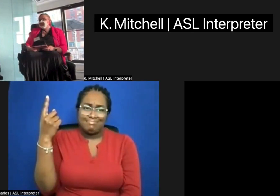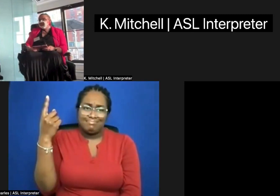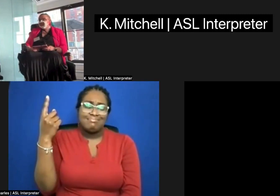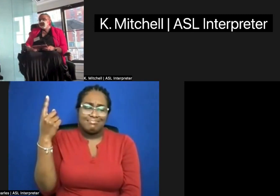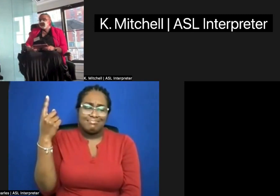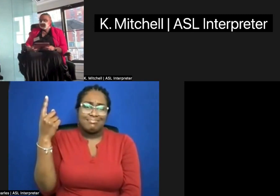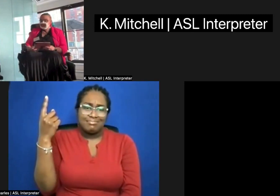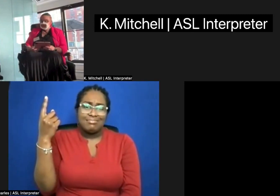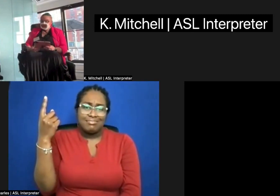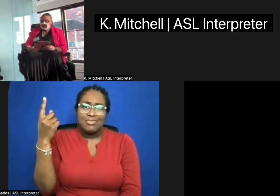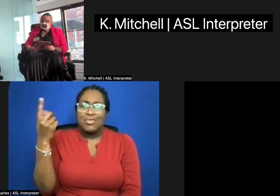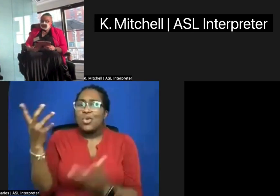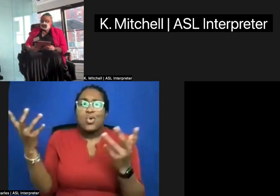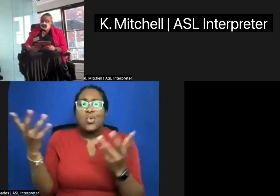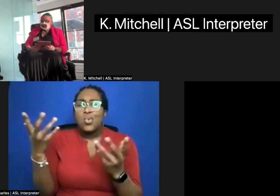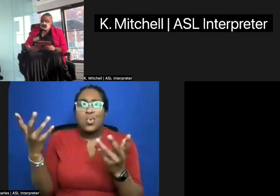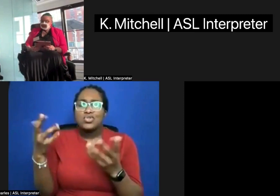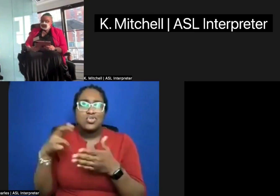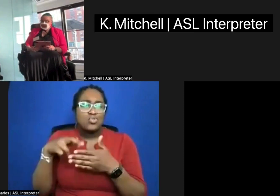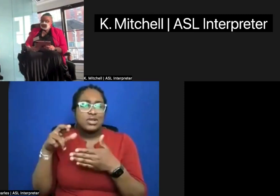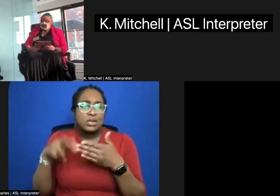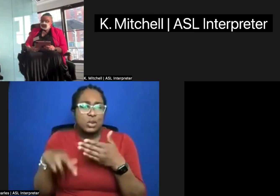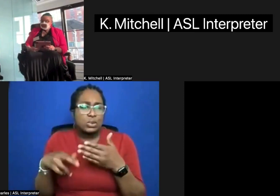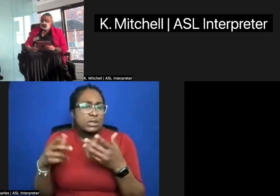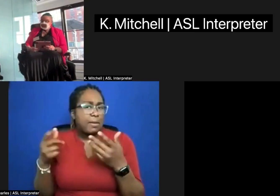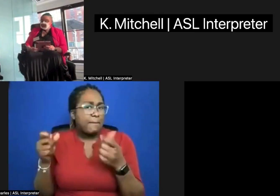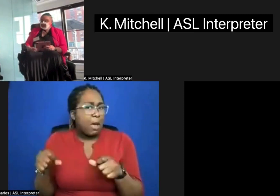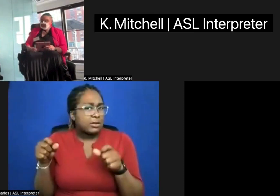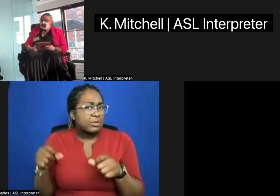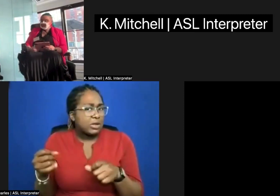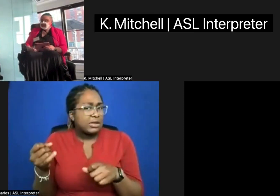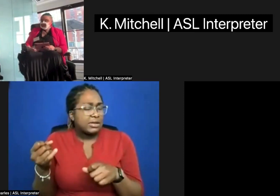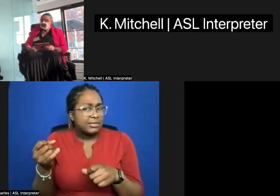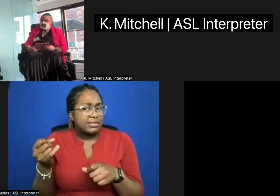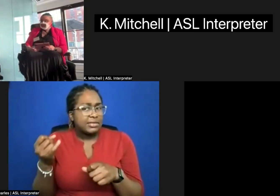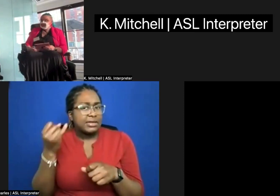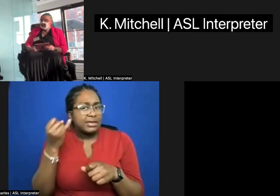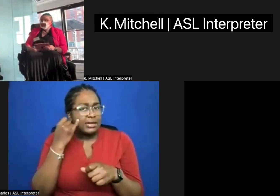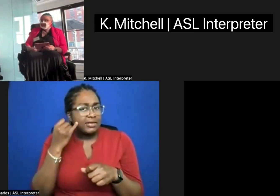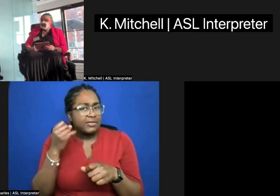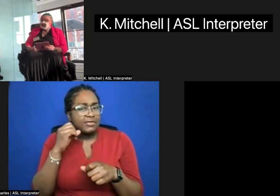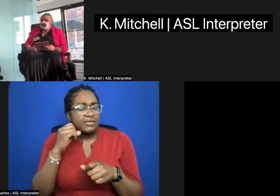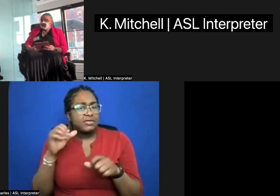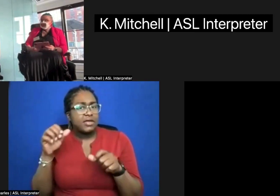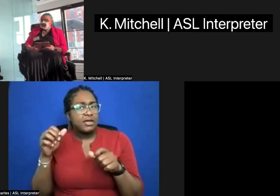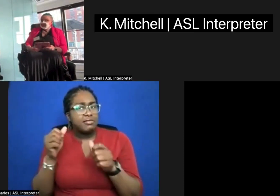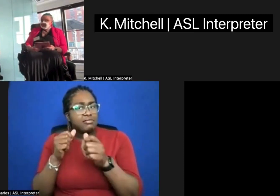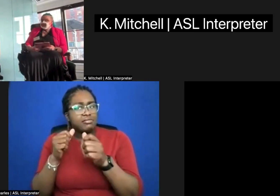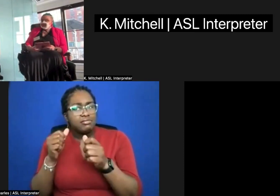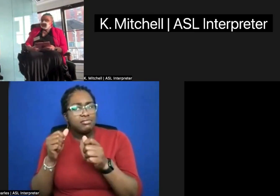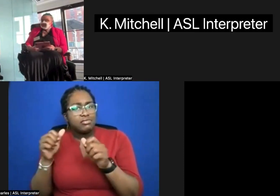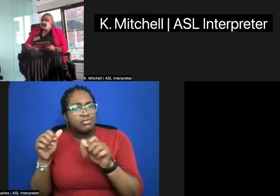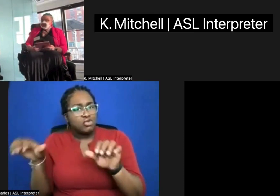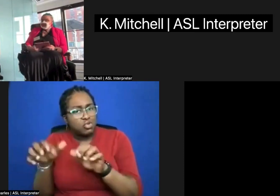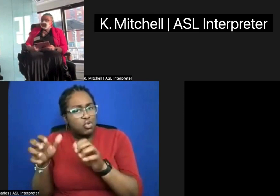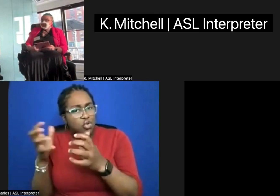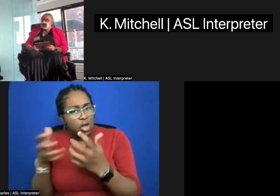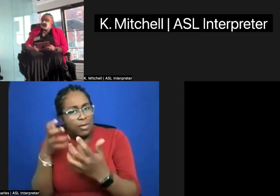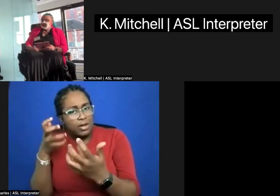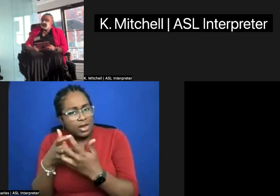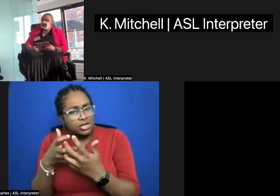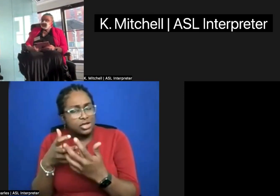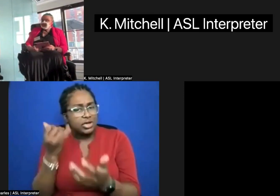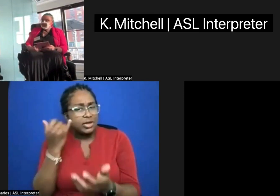what consequences could follow requesting an accommodation. And although I 100% agree with you, and